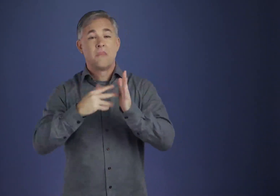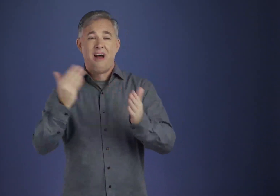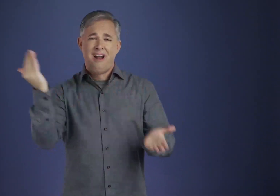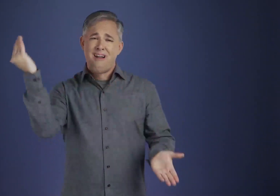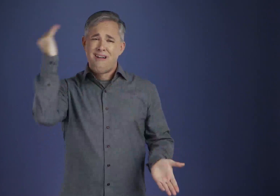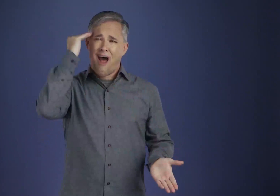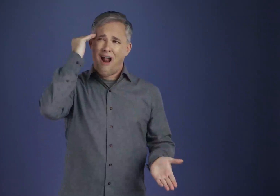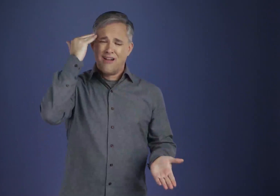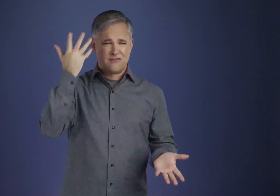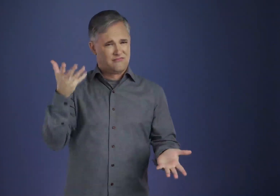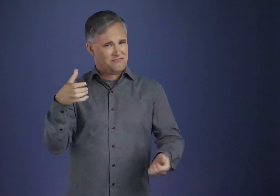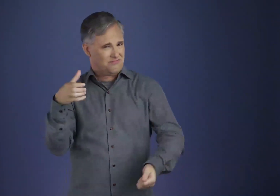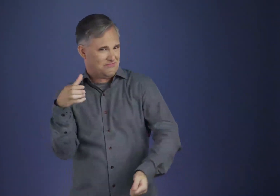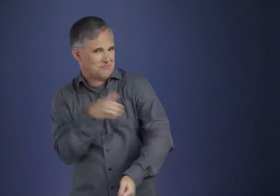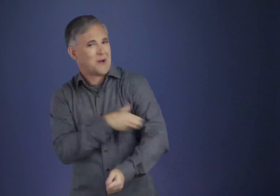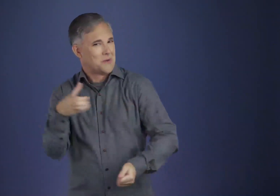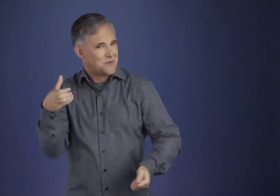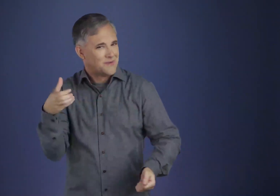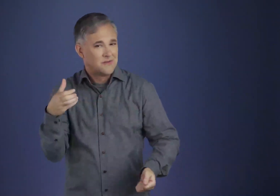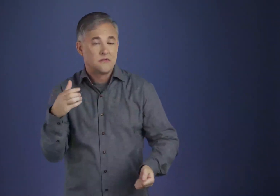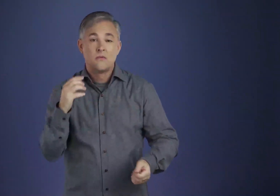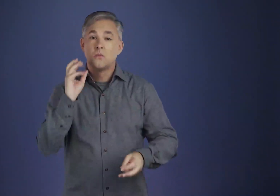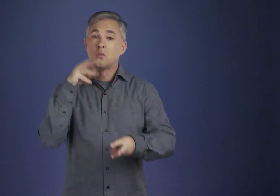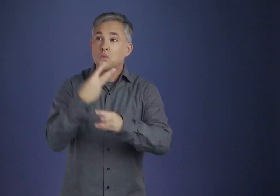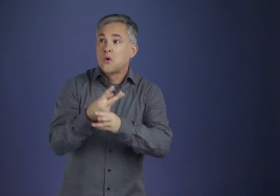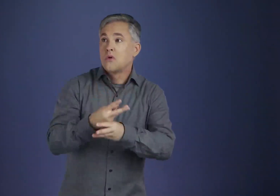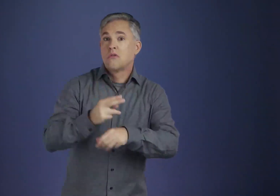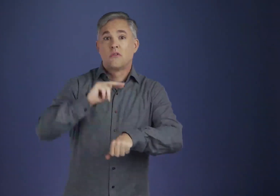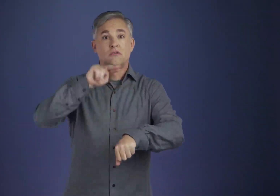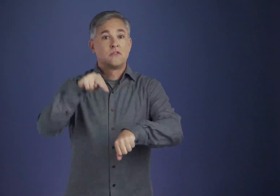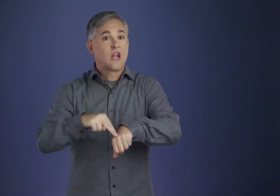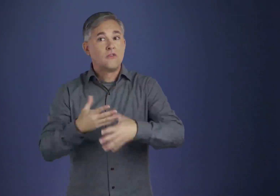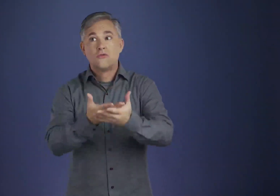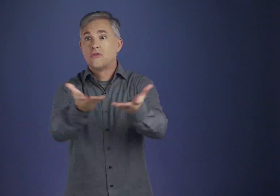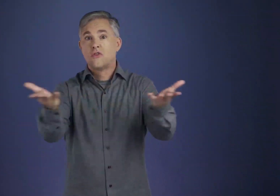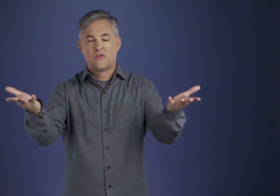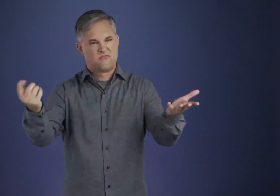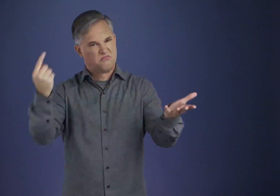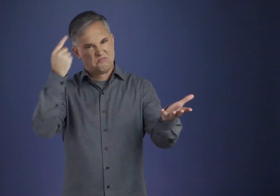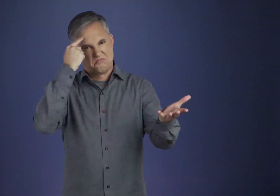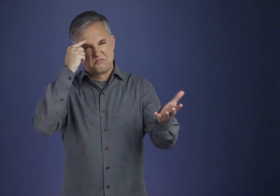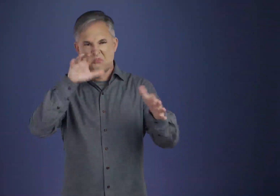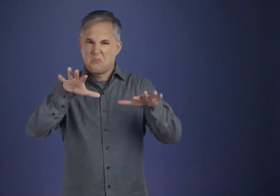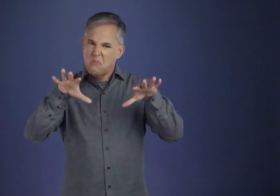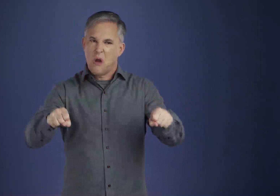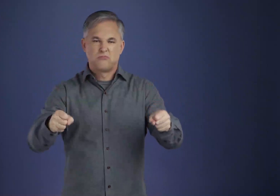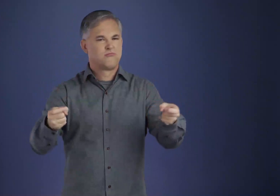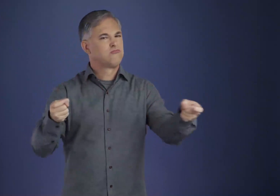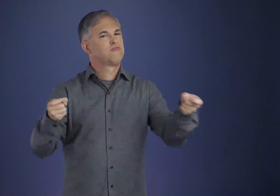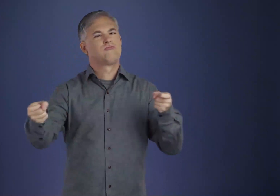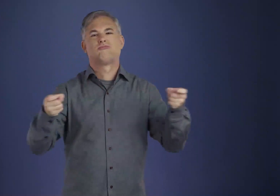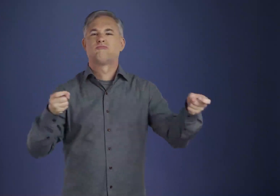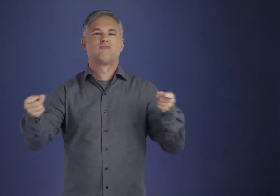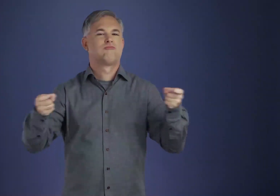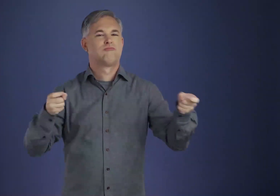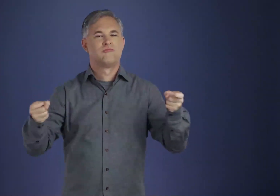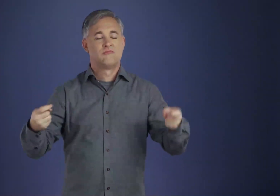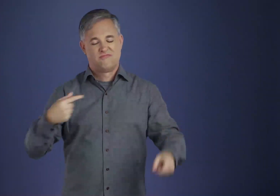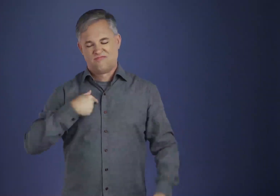Scientific progress told us there was nothing man couldn't do. Knowledge was all-powerful. Intellect could